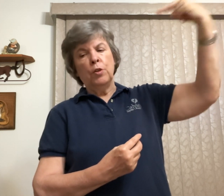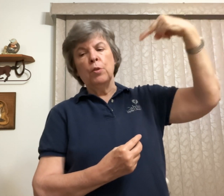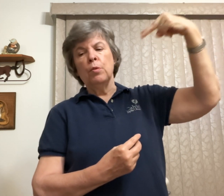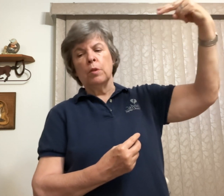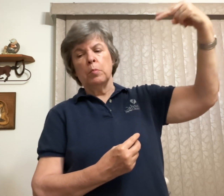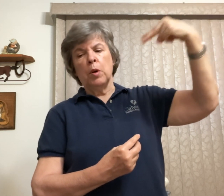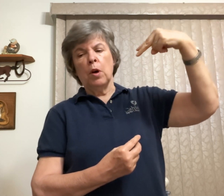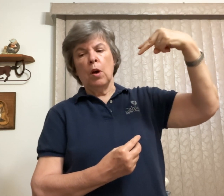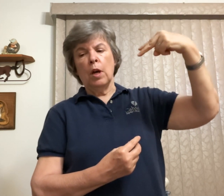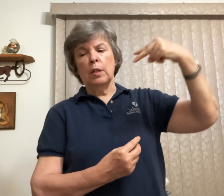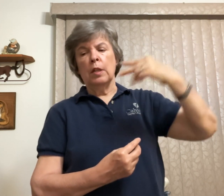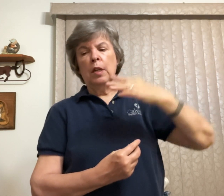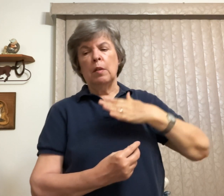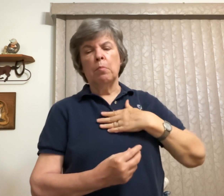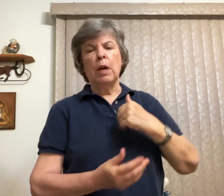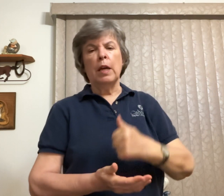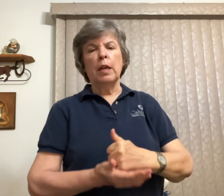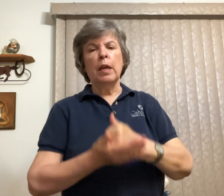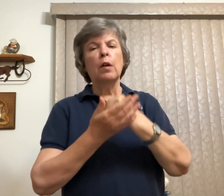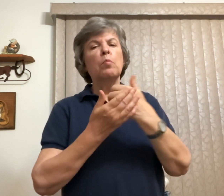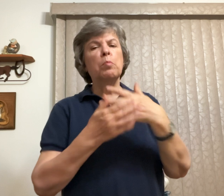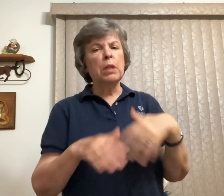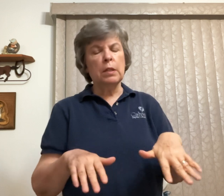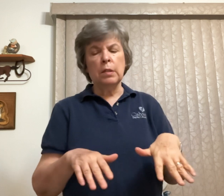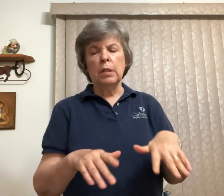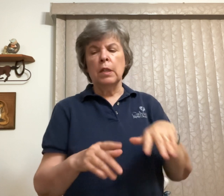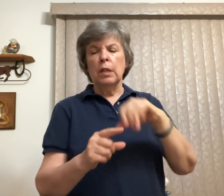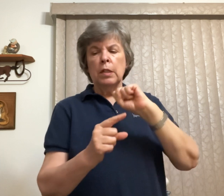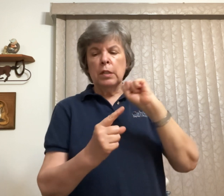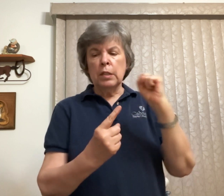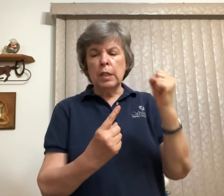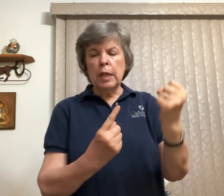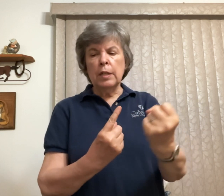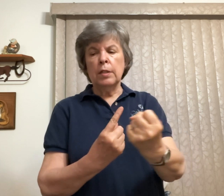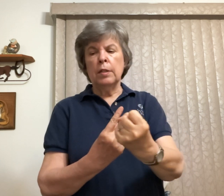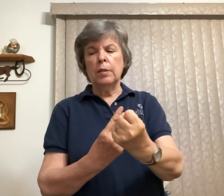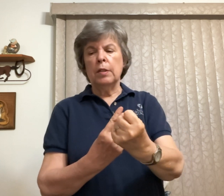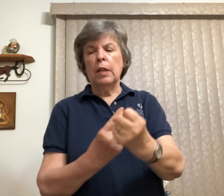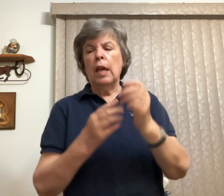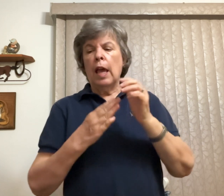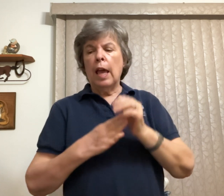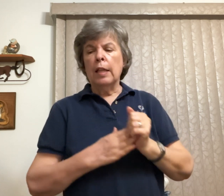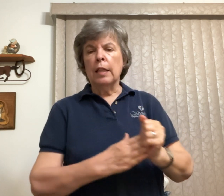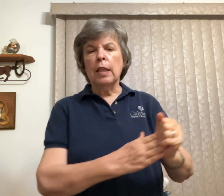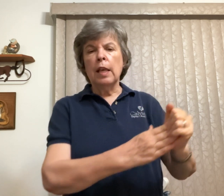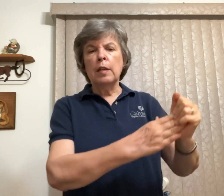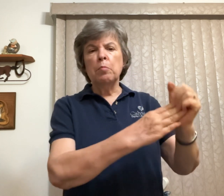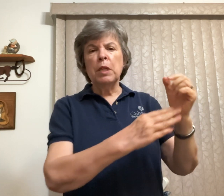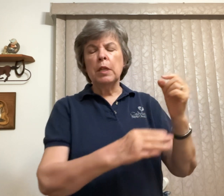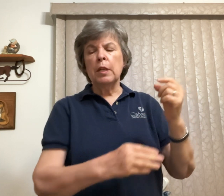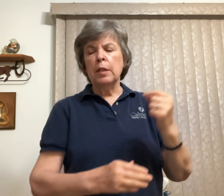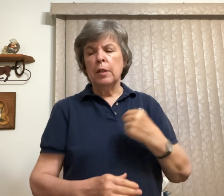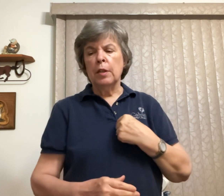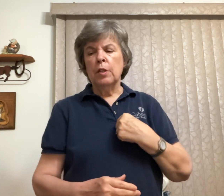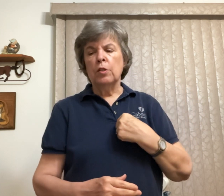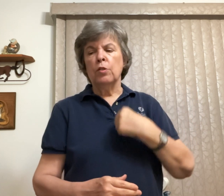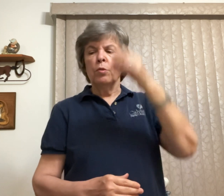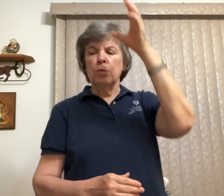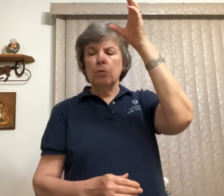You looked upon my helpless state and led me to